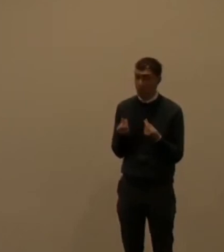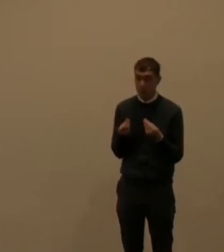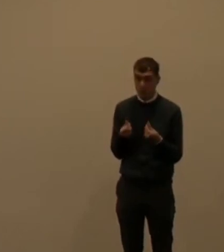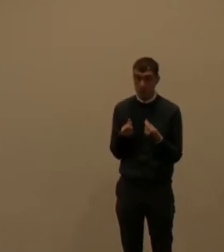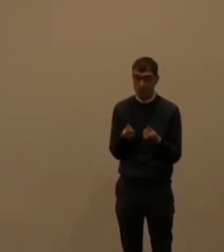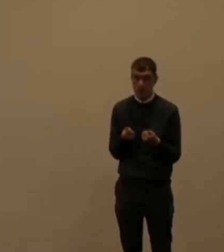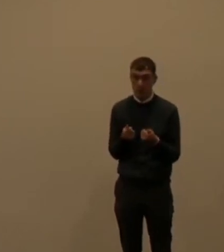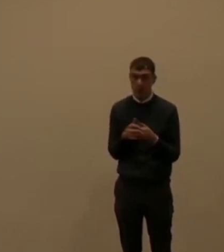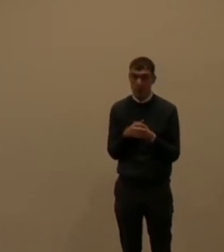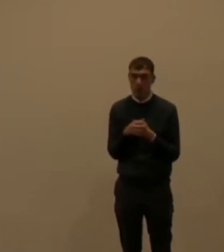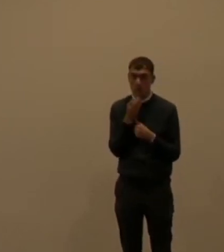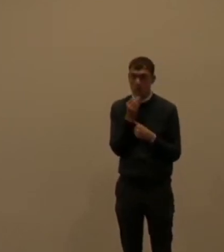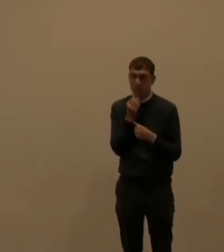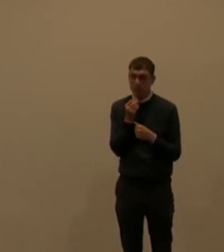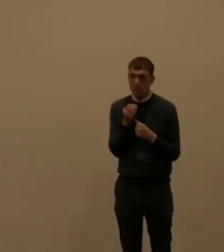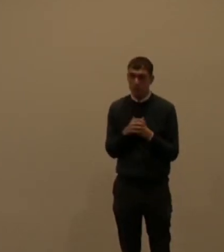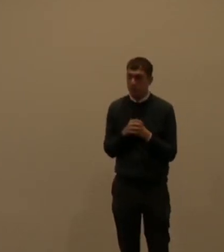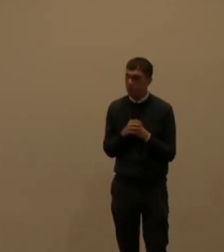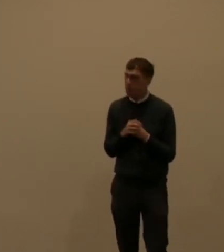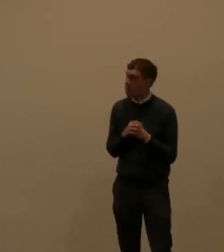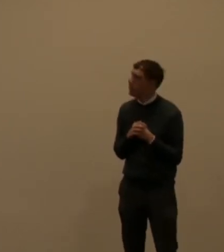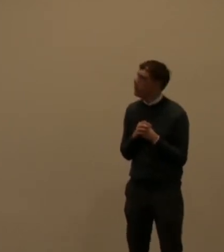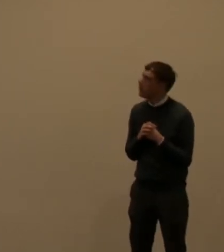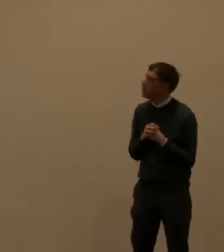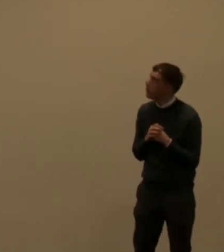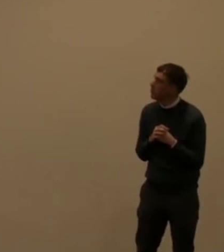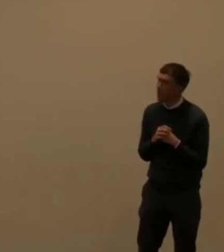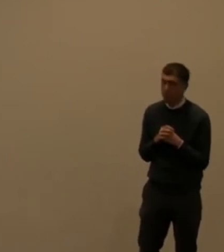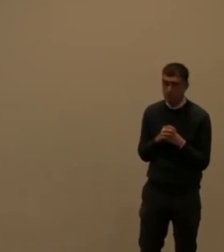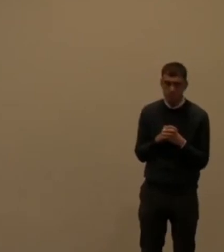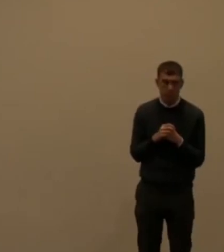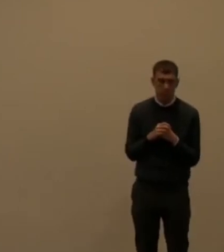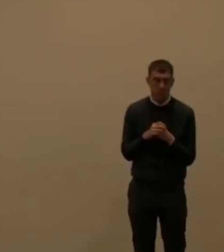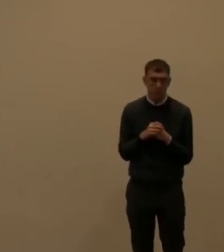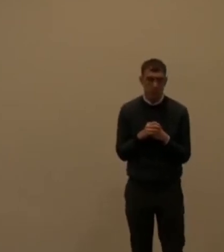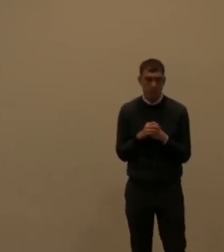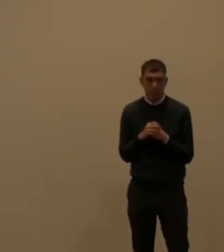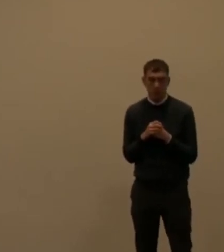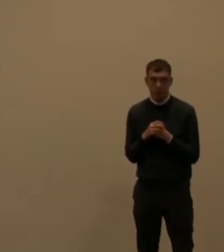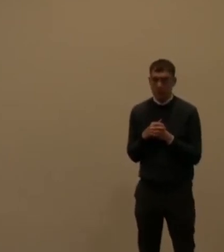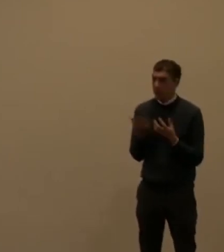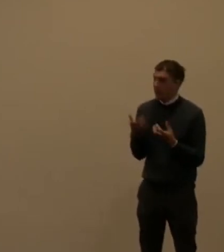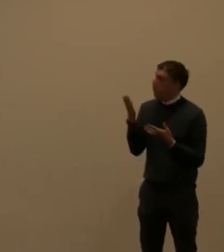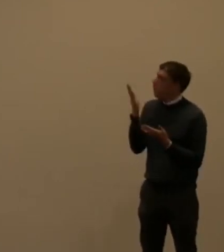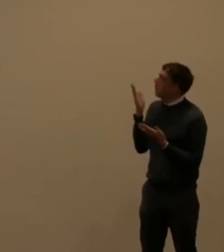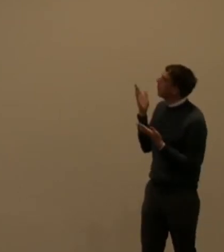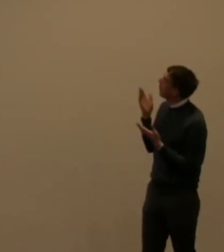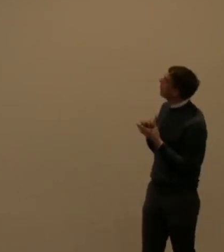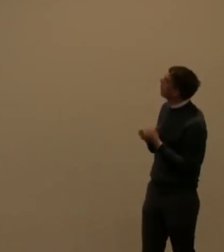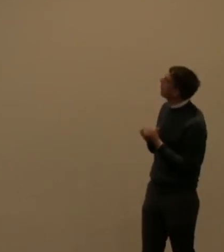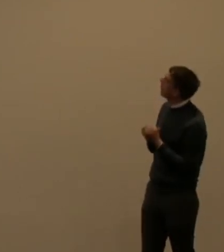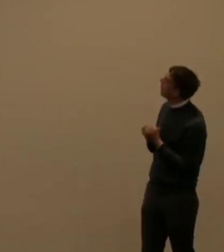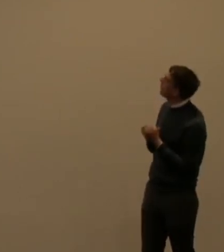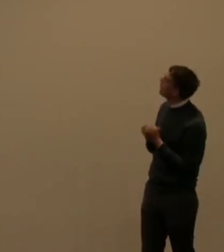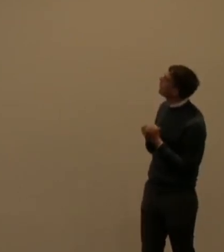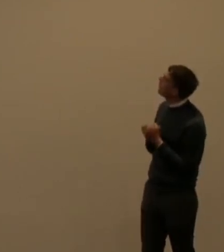Resources. I used XRM Toolbox a lot. That was my number one tool when developing the